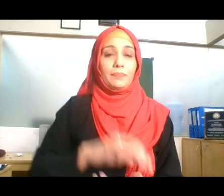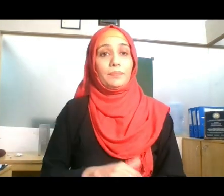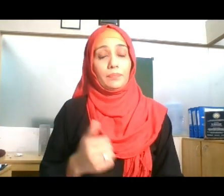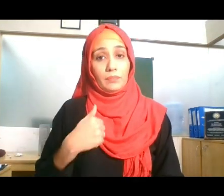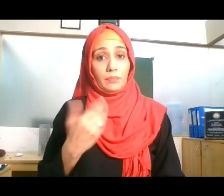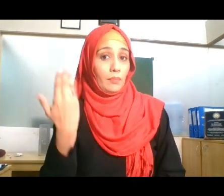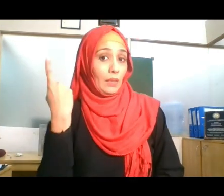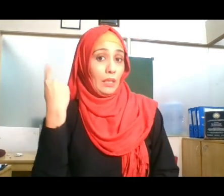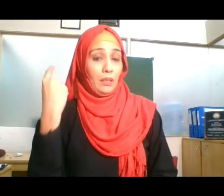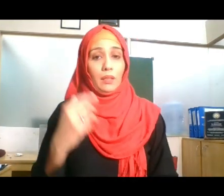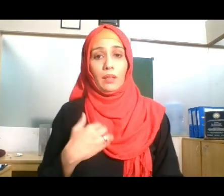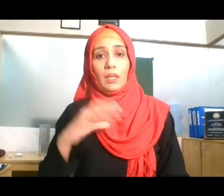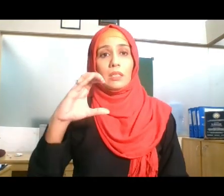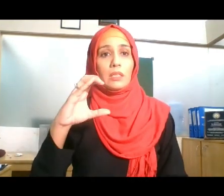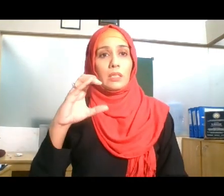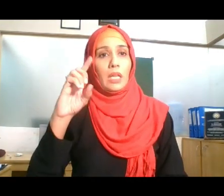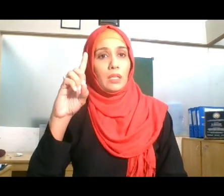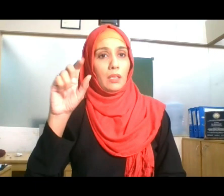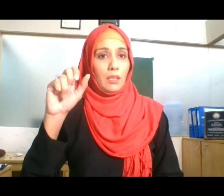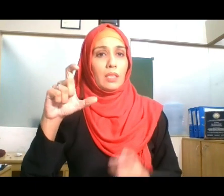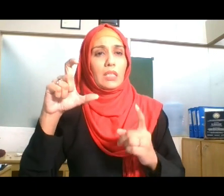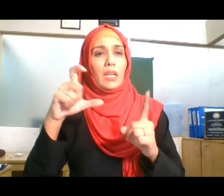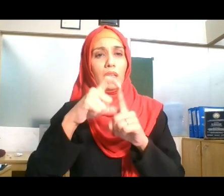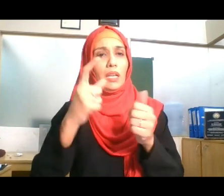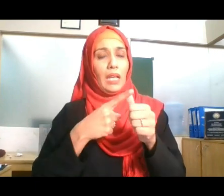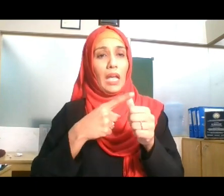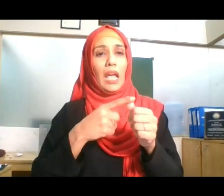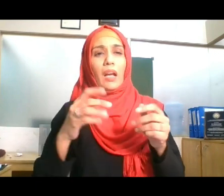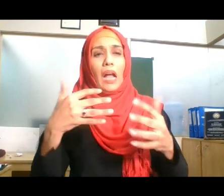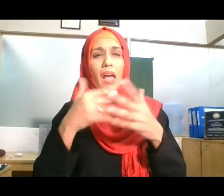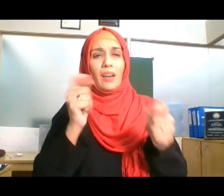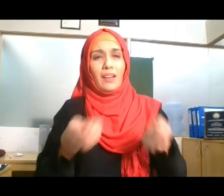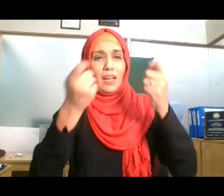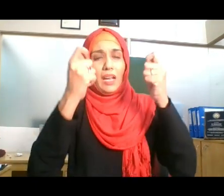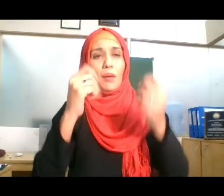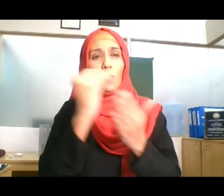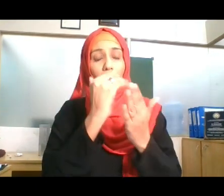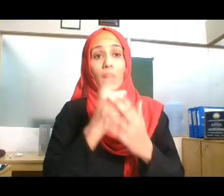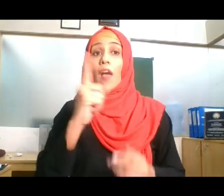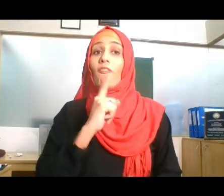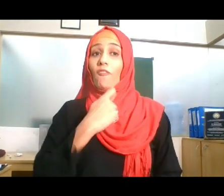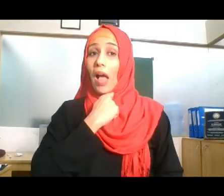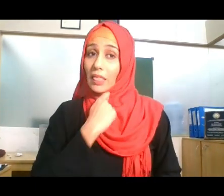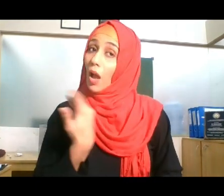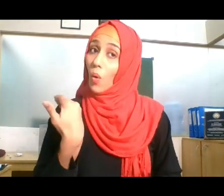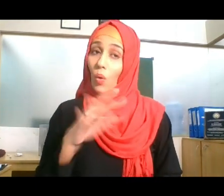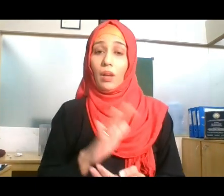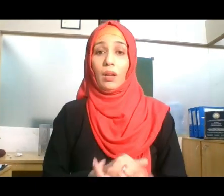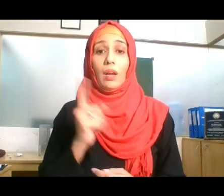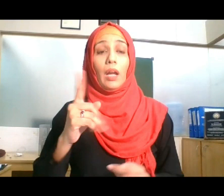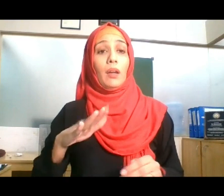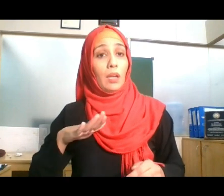with the CDA in Islam and housing in Islamabad, and they also promised that they will make